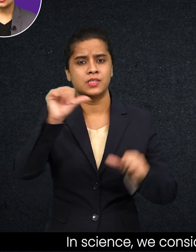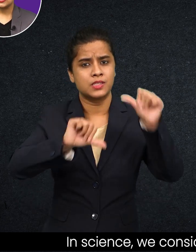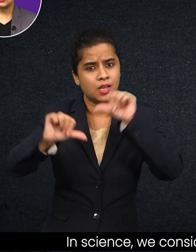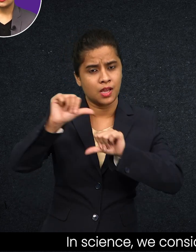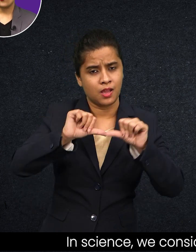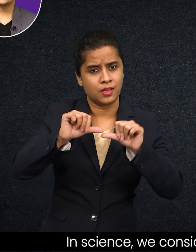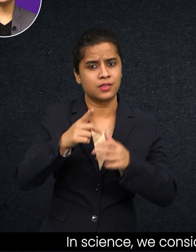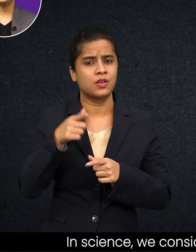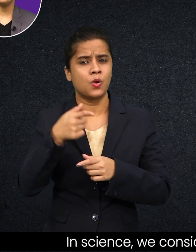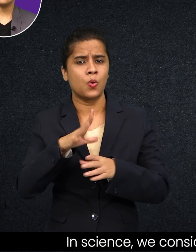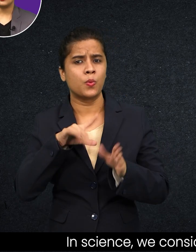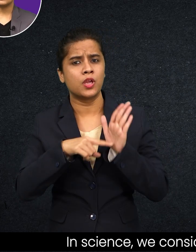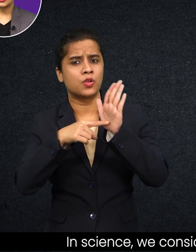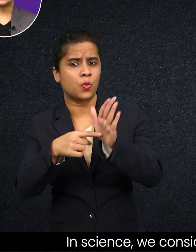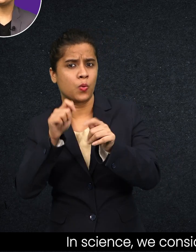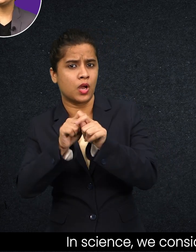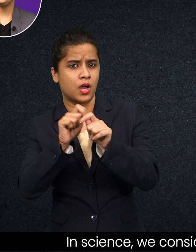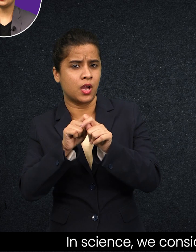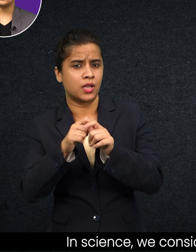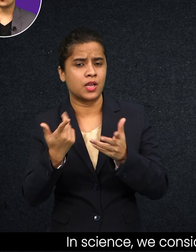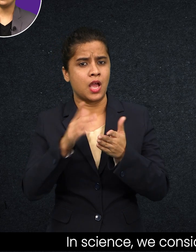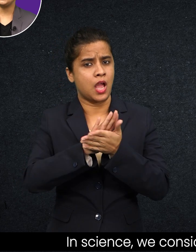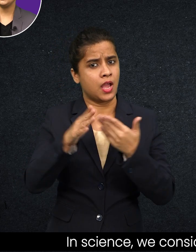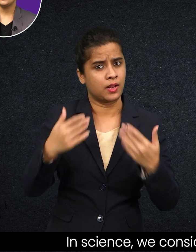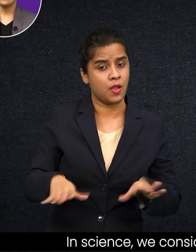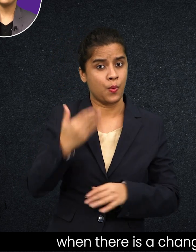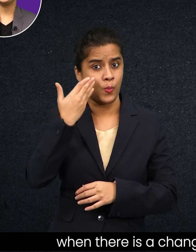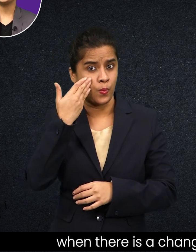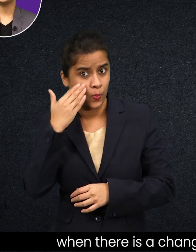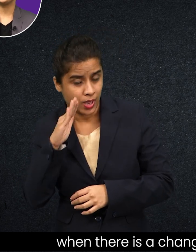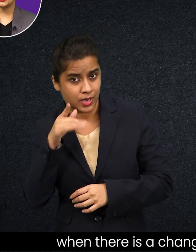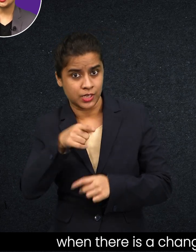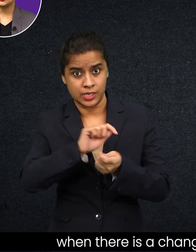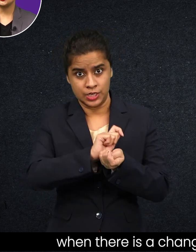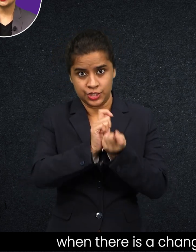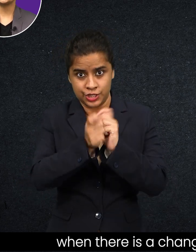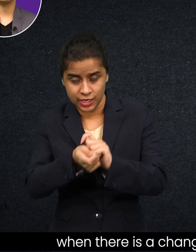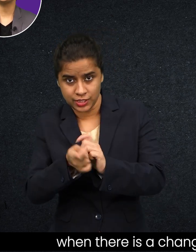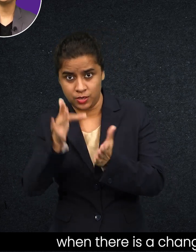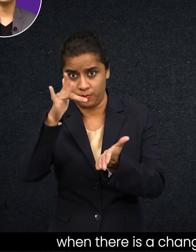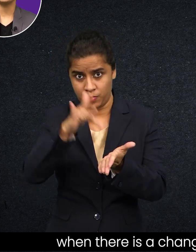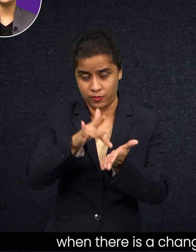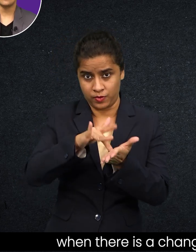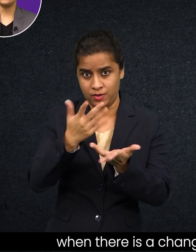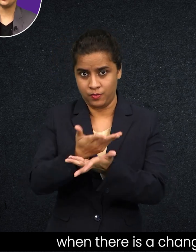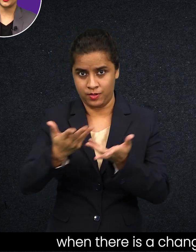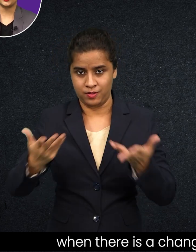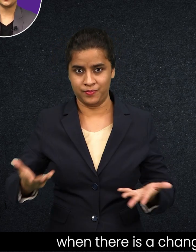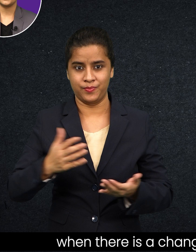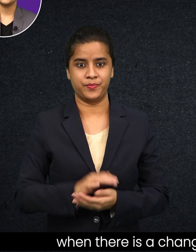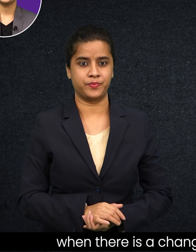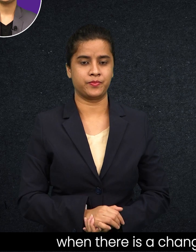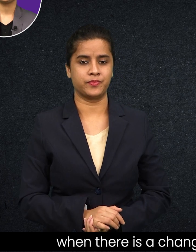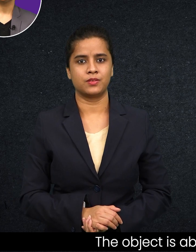In science, we consider work has been done only when there is a change in the position of the